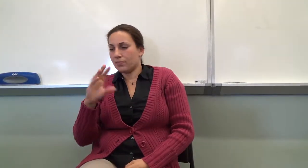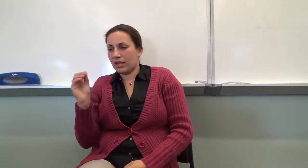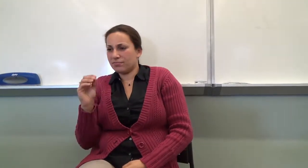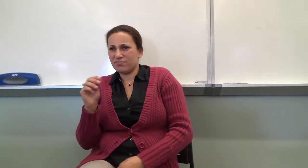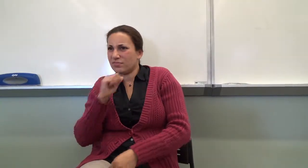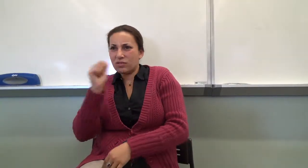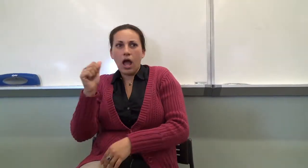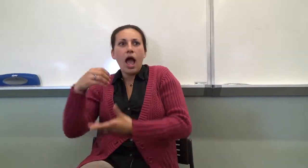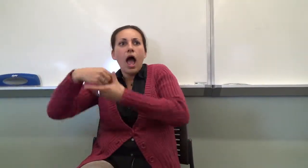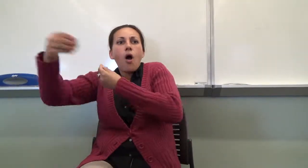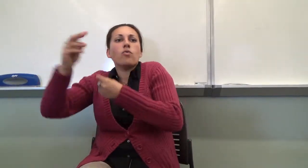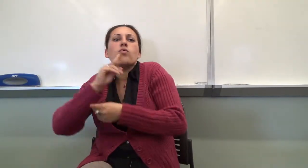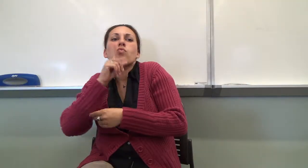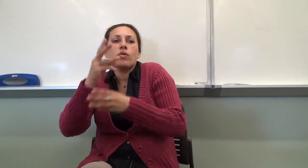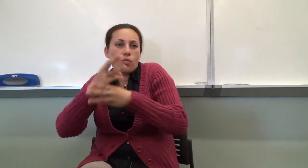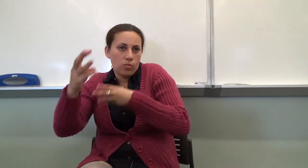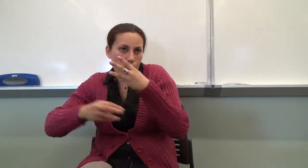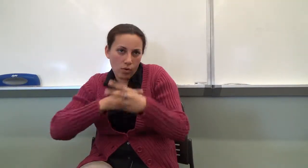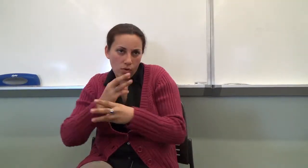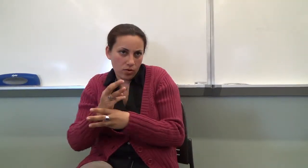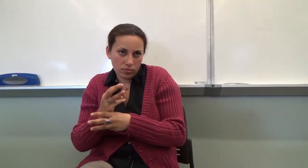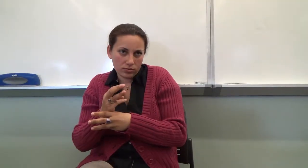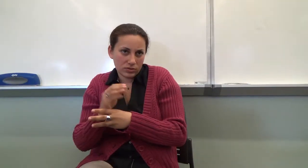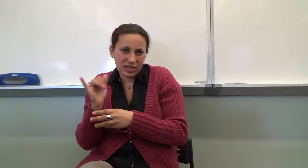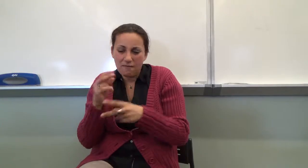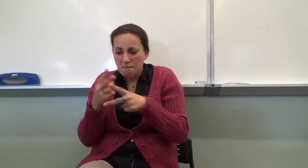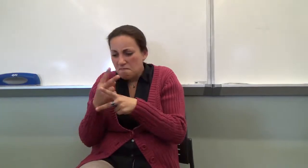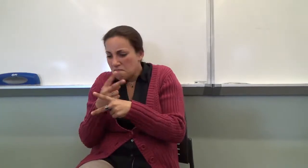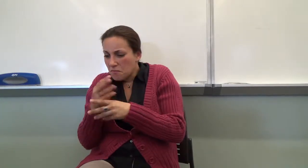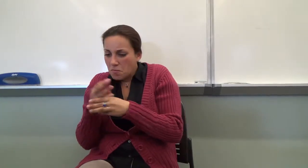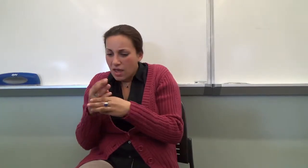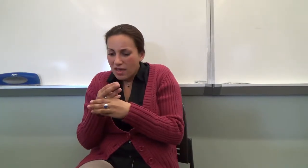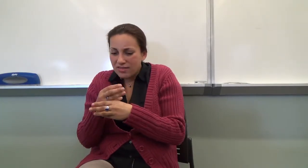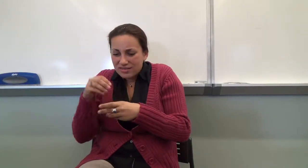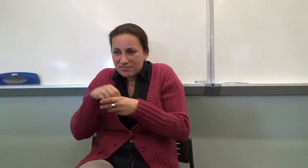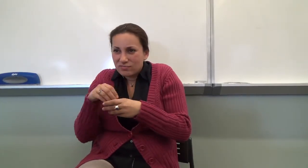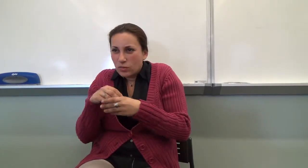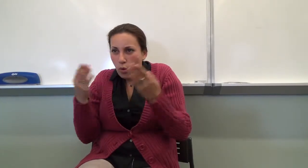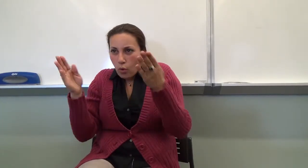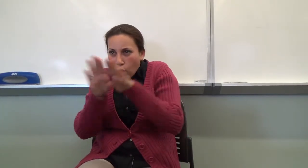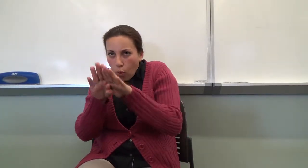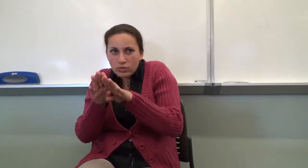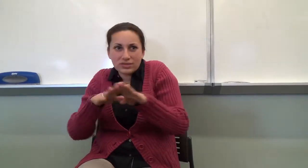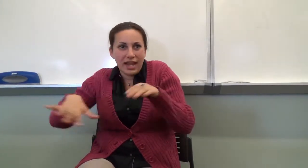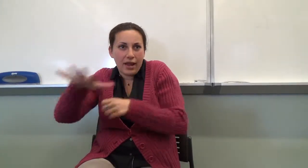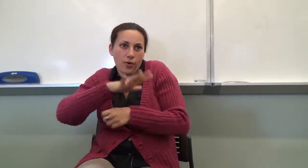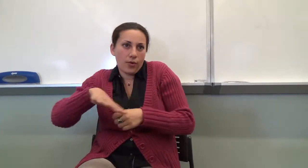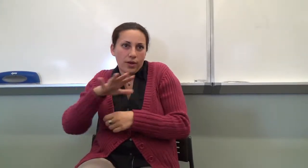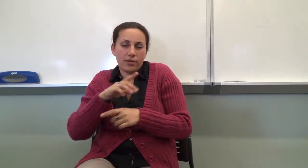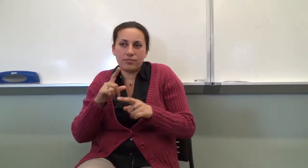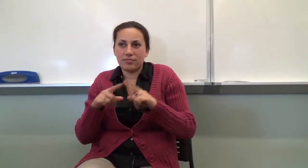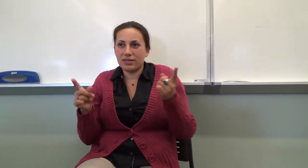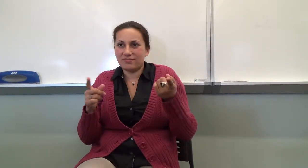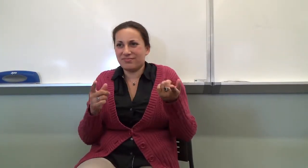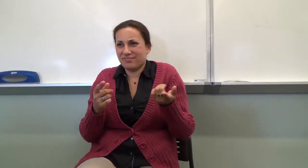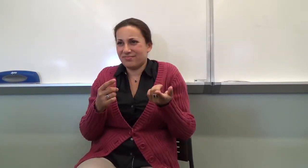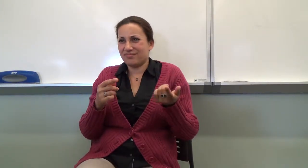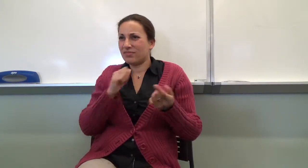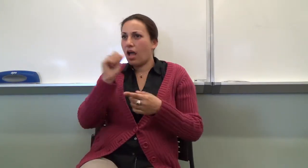nice. And they went on about their business, you know. Group theory, they thought, it's a funny thing in mathematics. You know, they're just